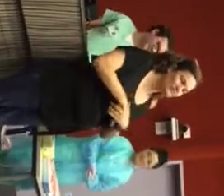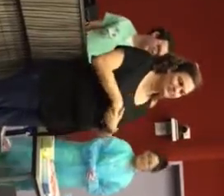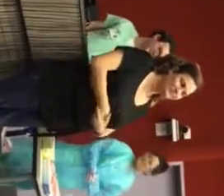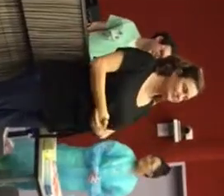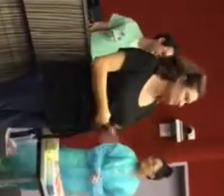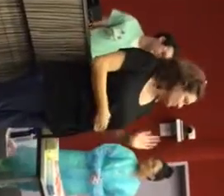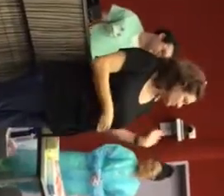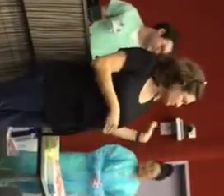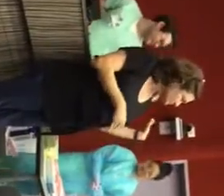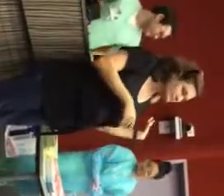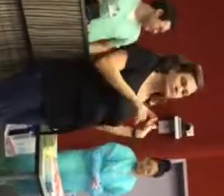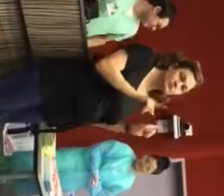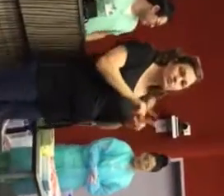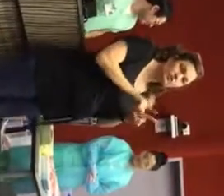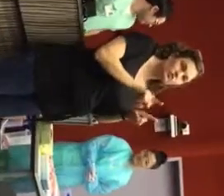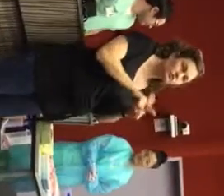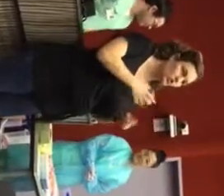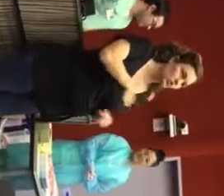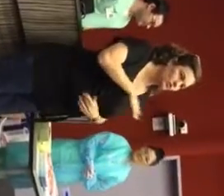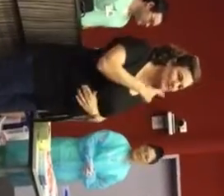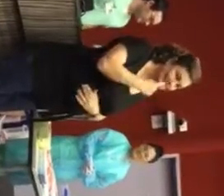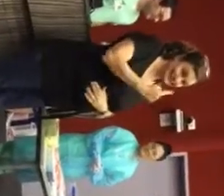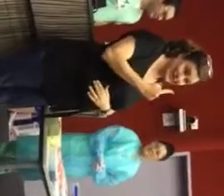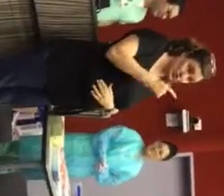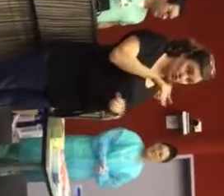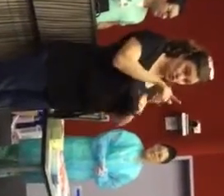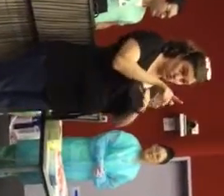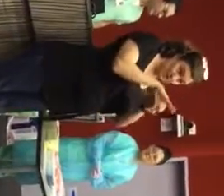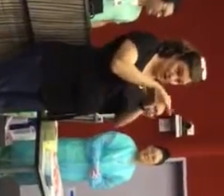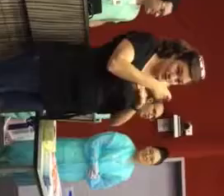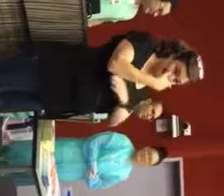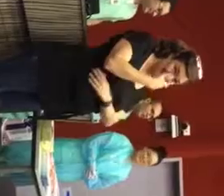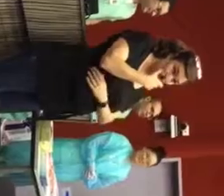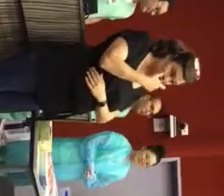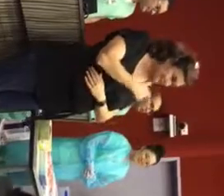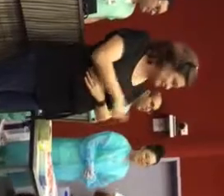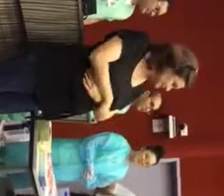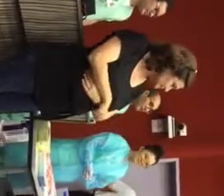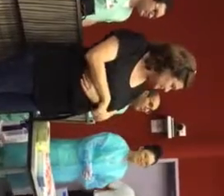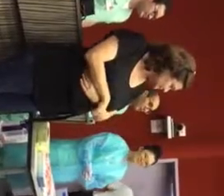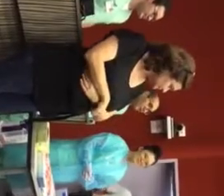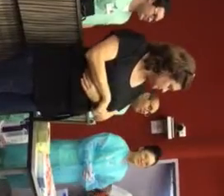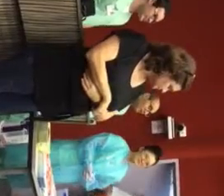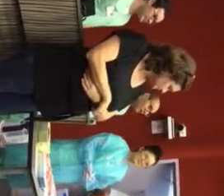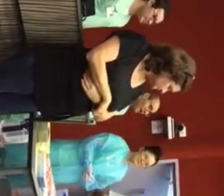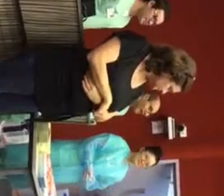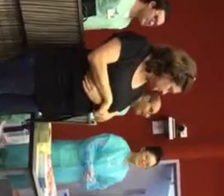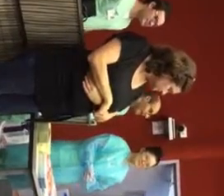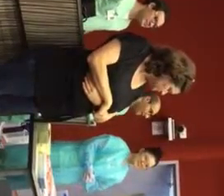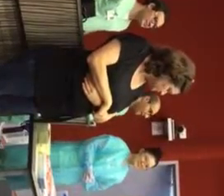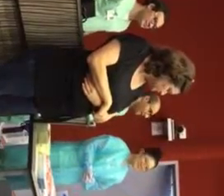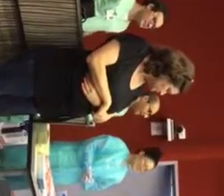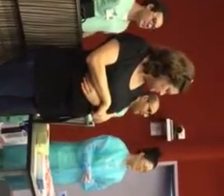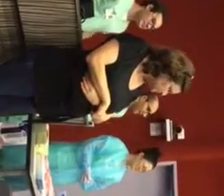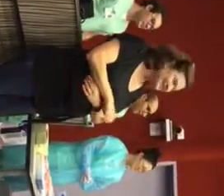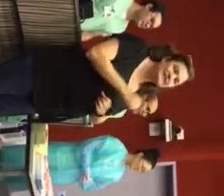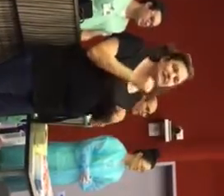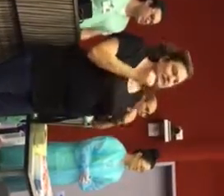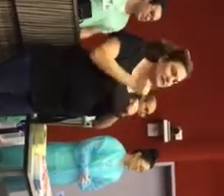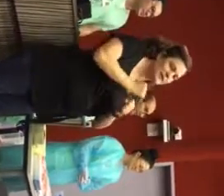Just also one thing we wanted to mention, dentures. Dentures are sort of, well, they are tailored to